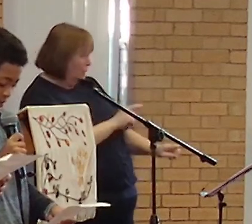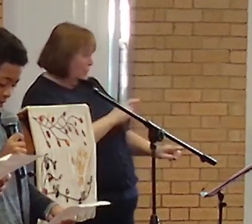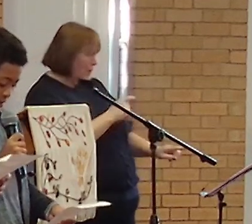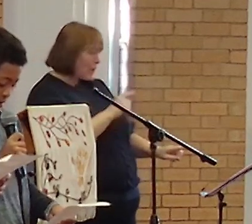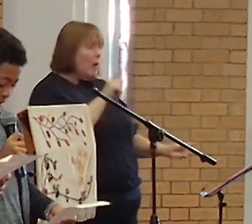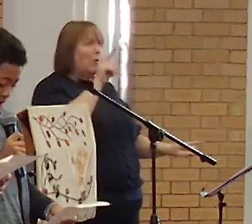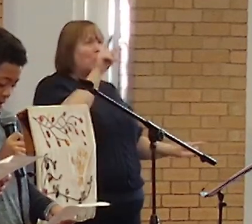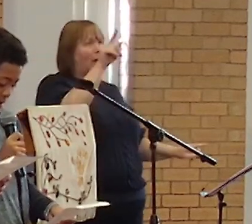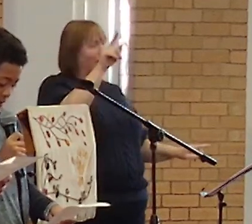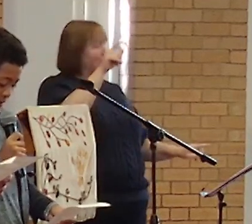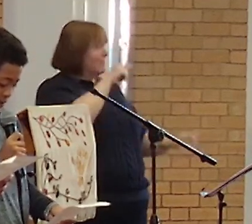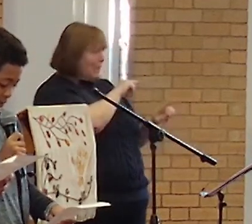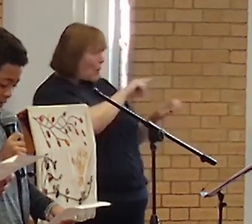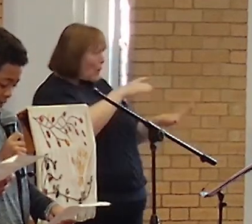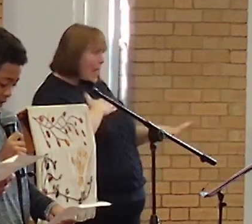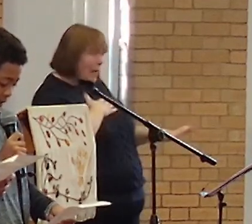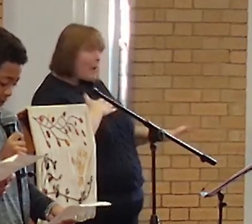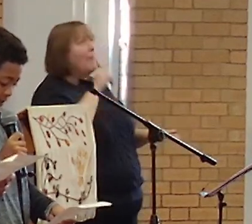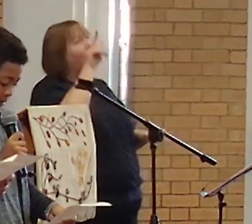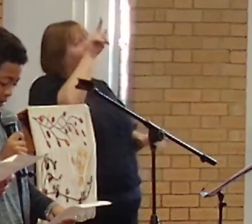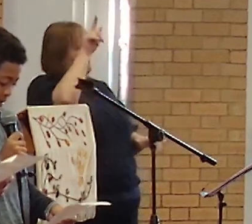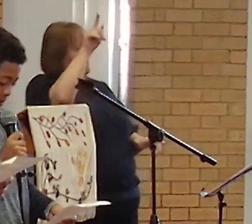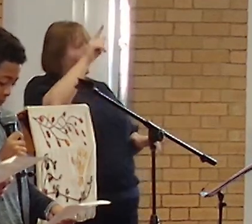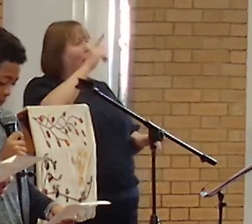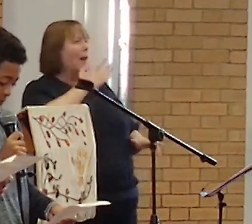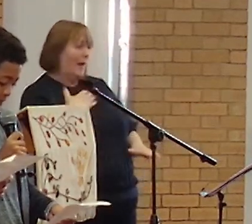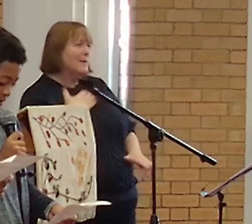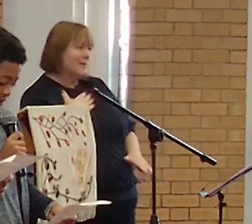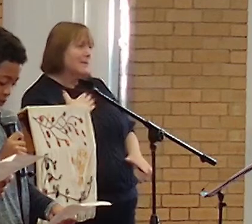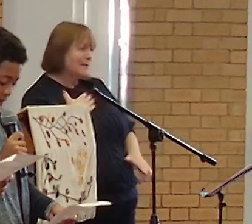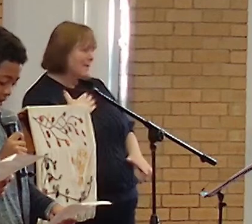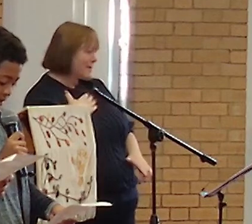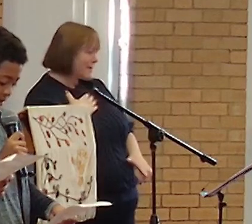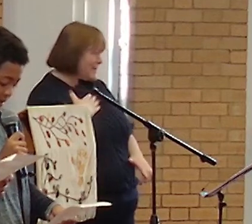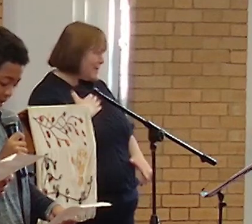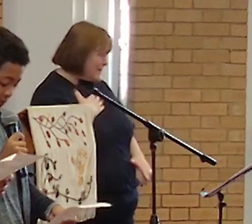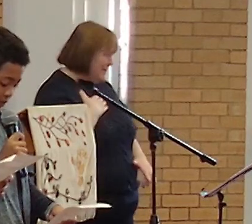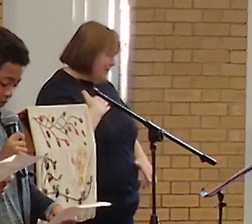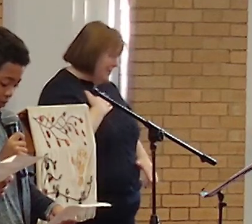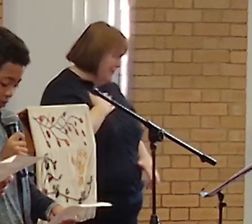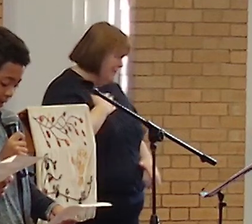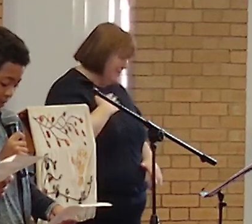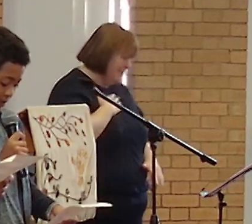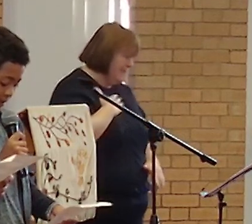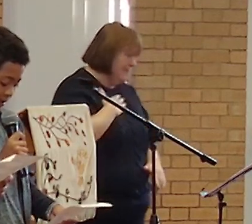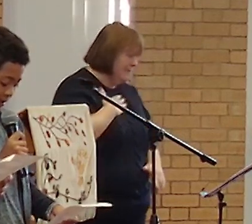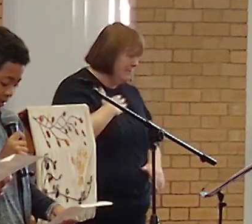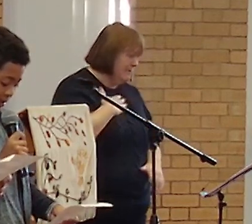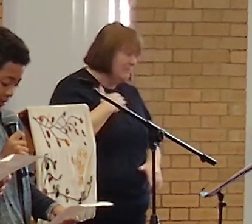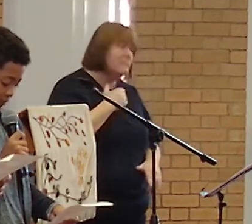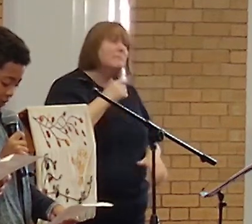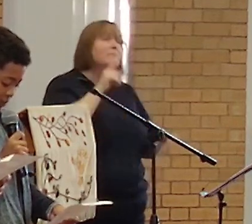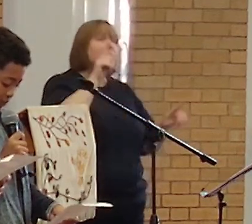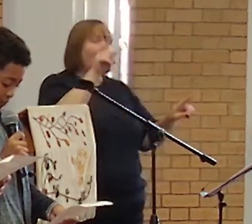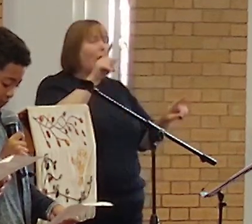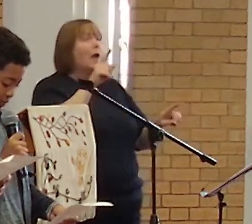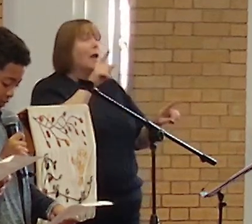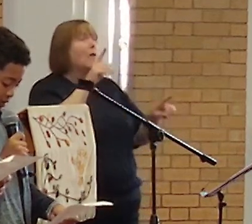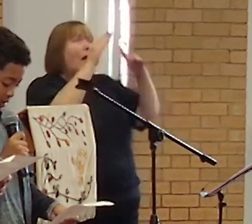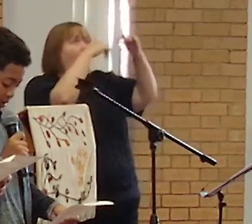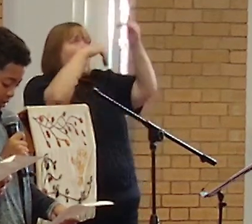applauds. And know that you're in good company. My prophets and witnesses have always gotten into this kind of